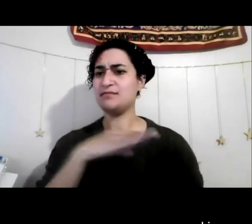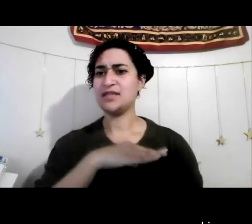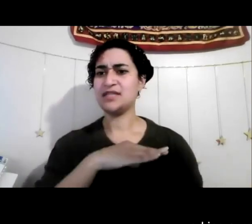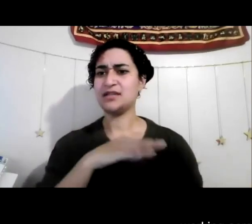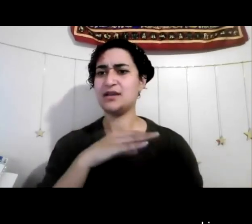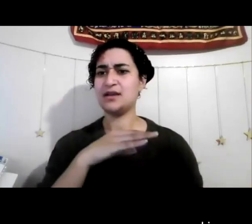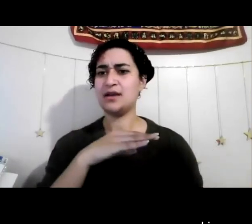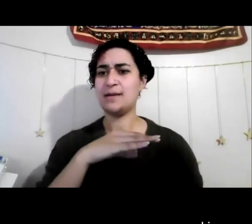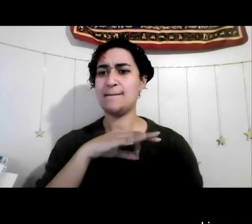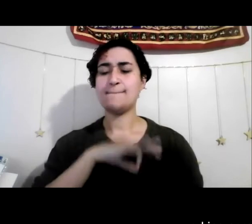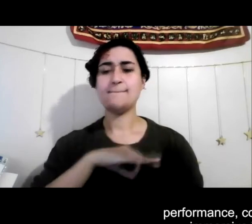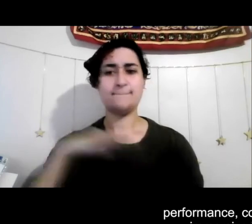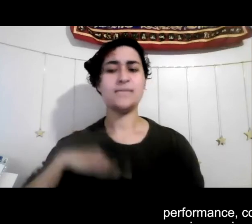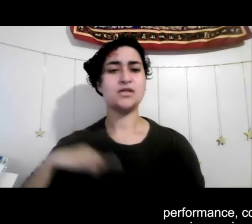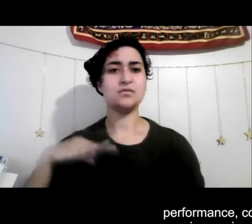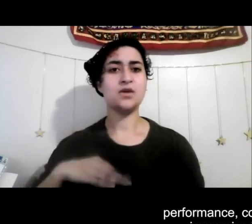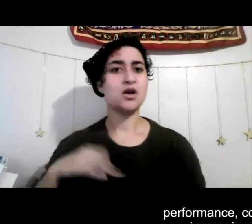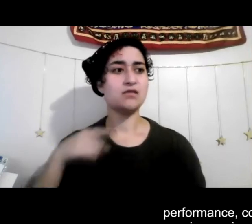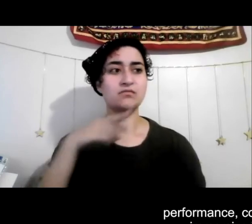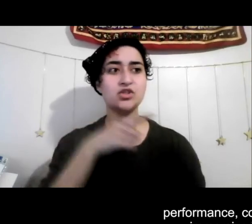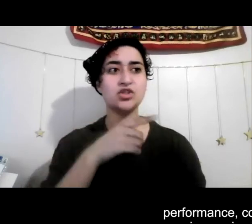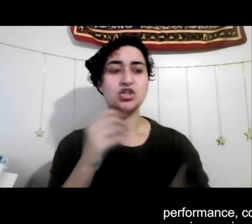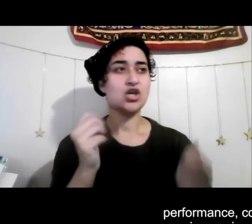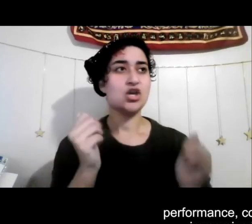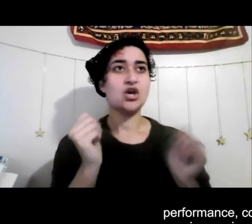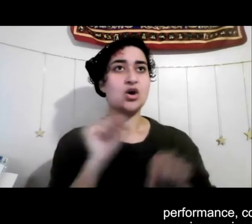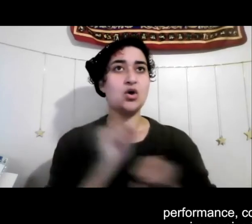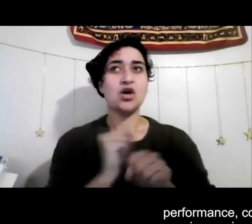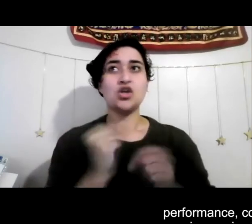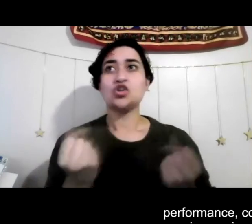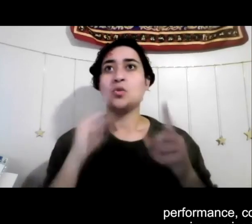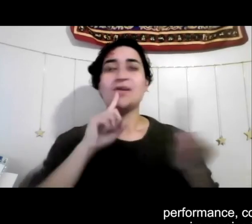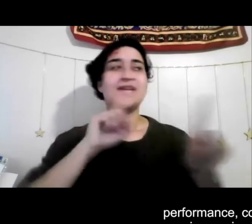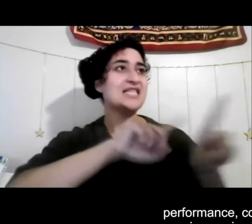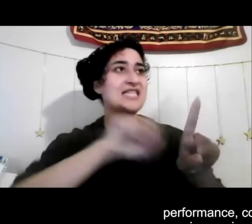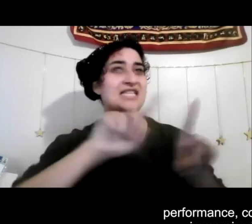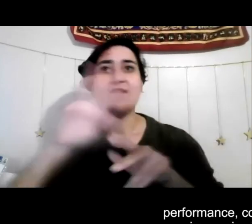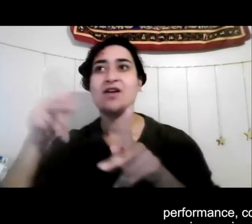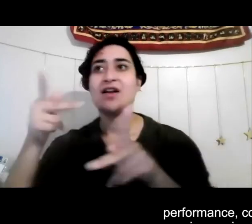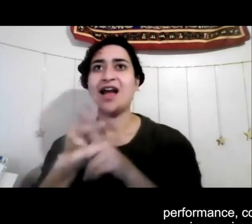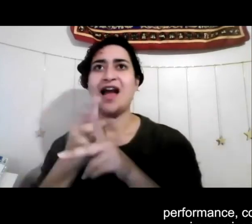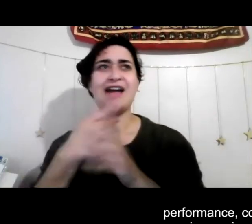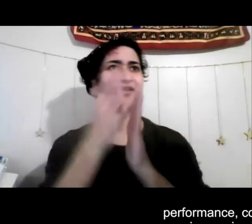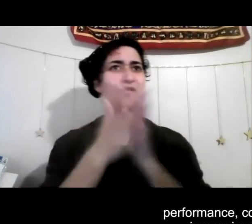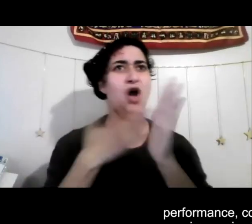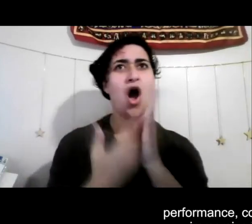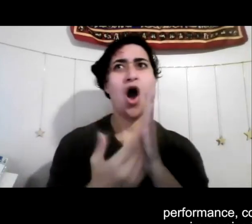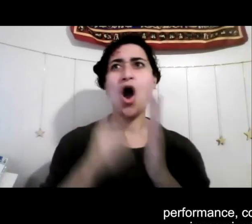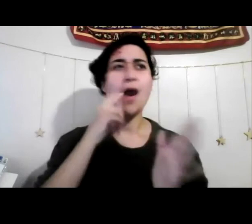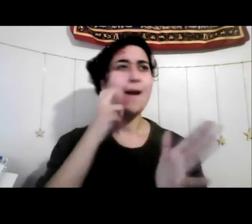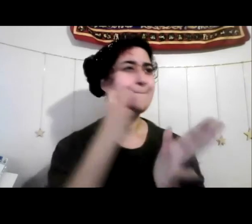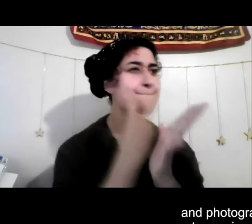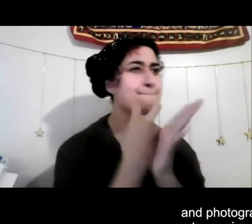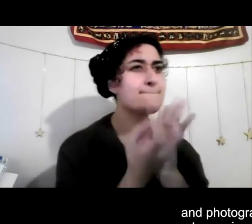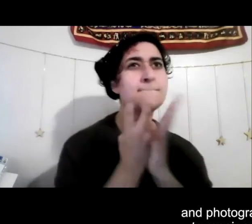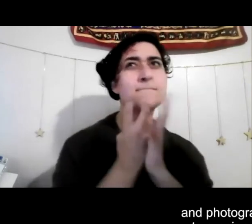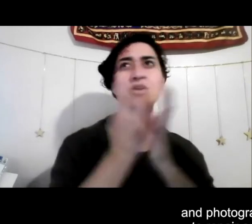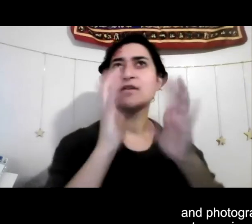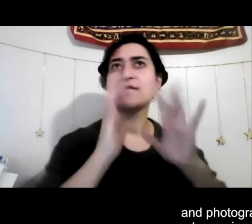working across sculpture, performance, communal rituals, immersive installation,